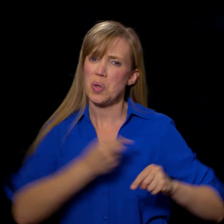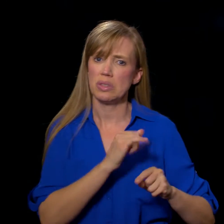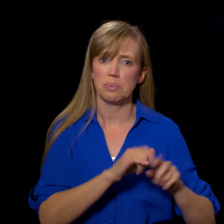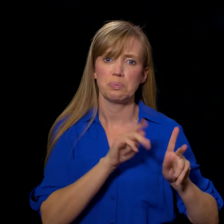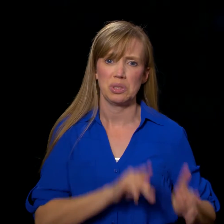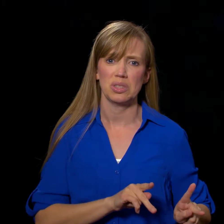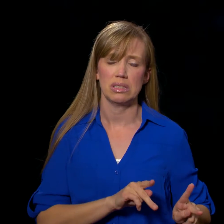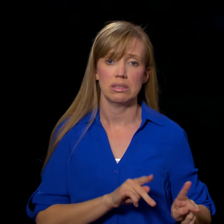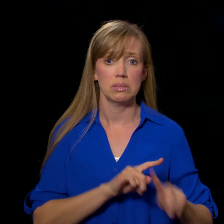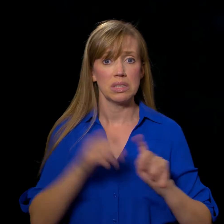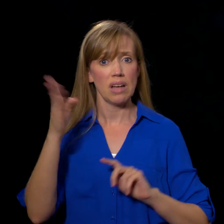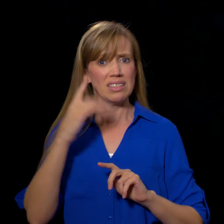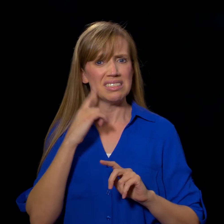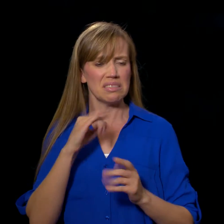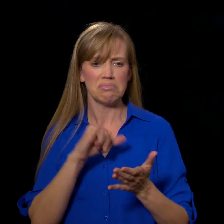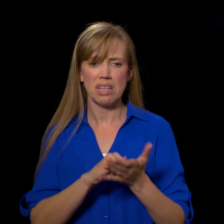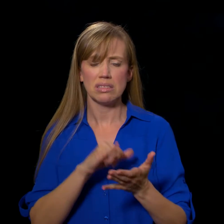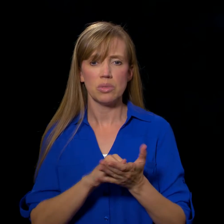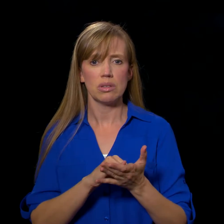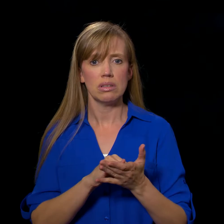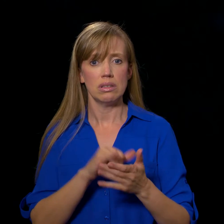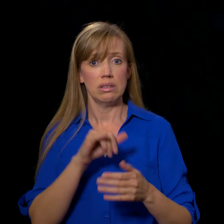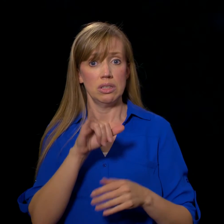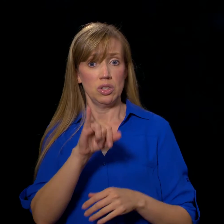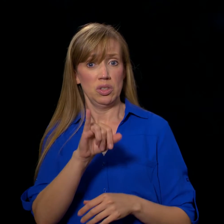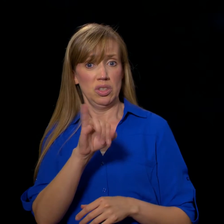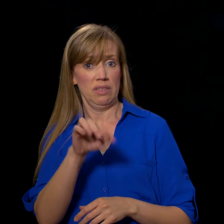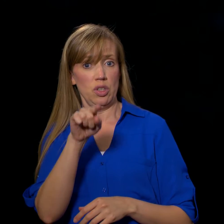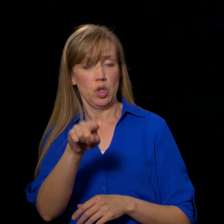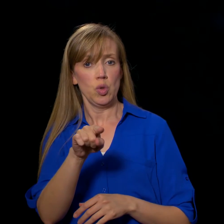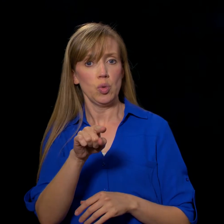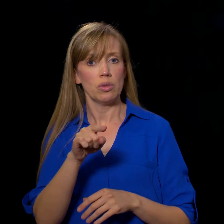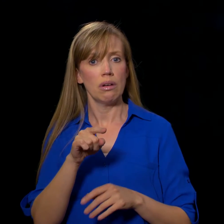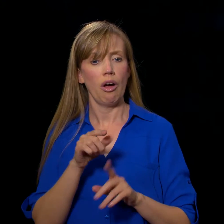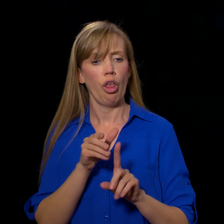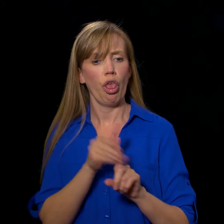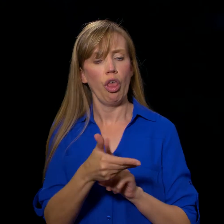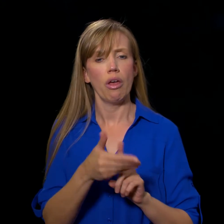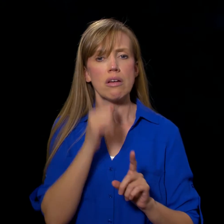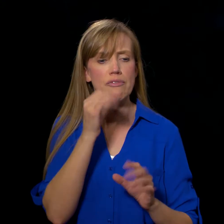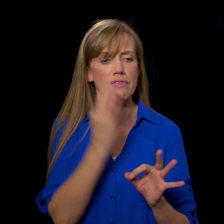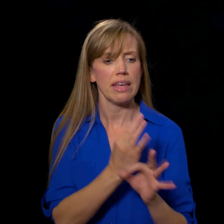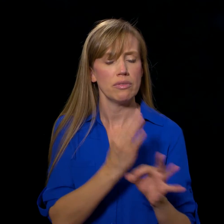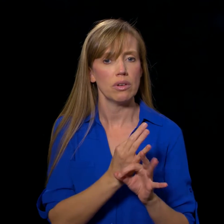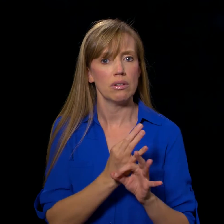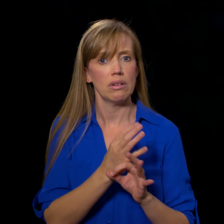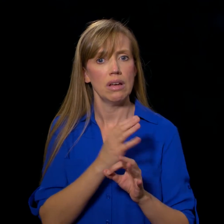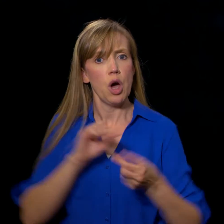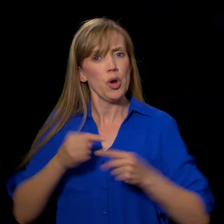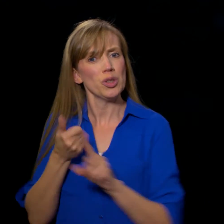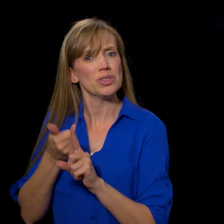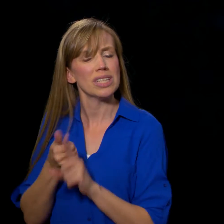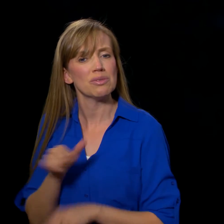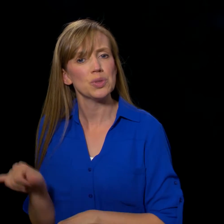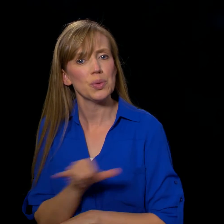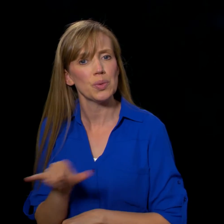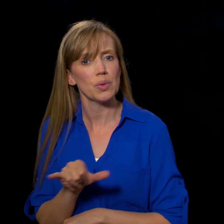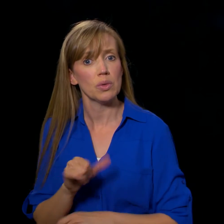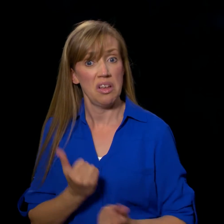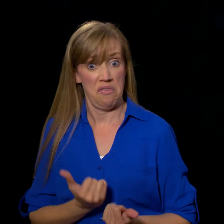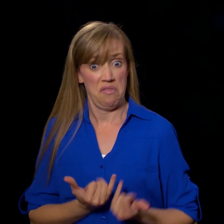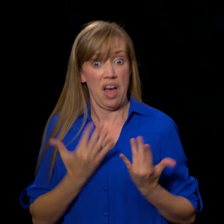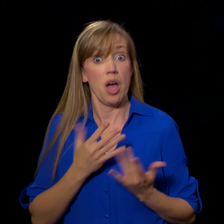been wronged, God says here it's impossible to be morally unfaithful and not be harmed yourself. Fire burns.